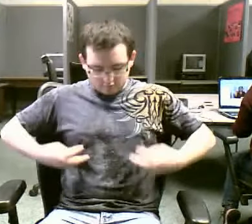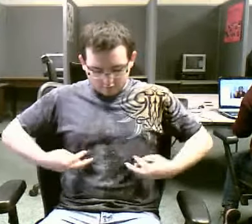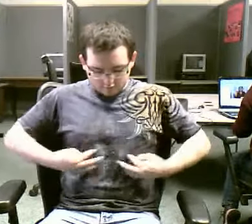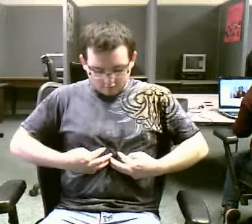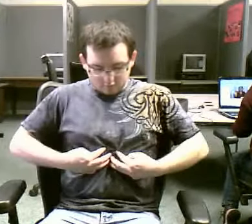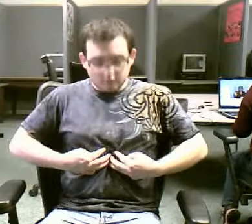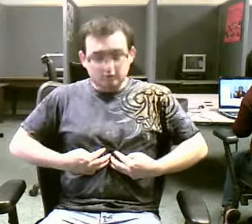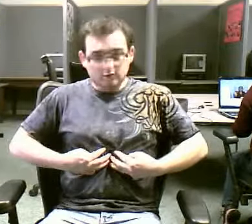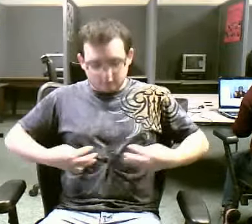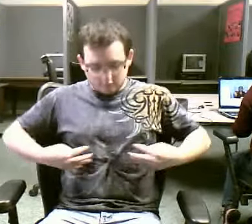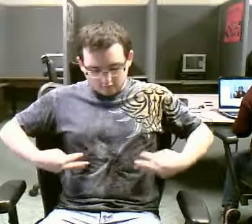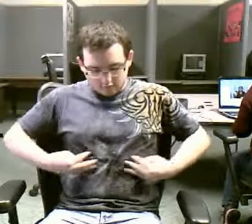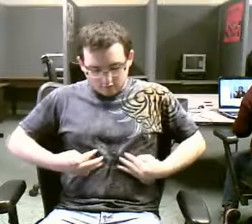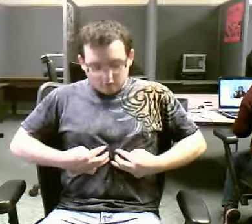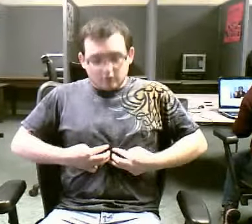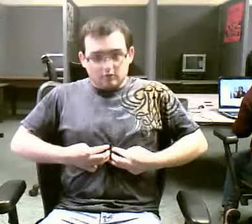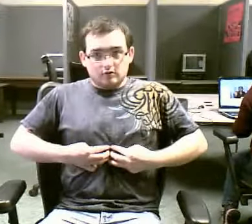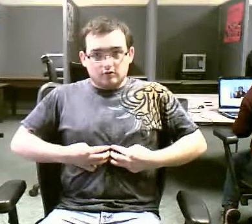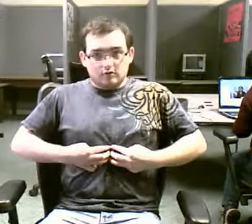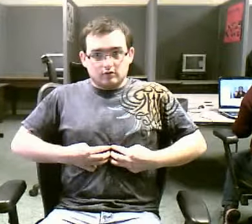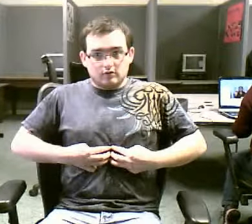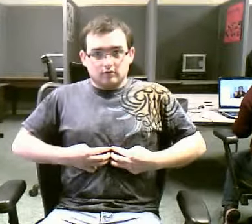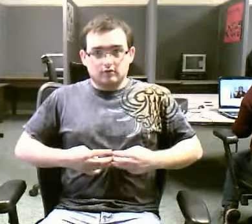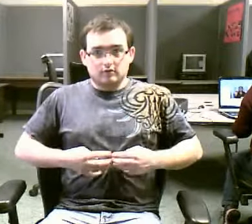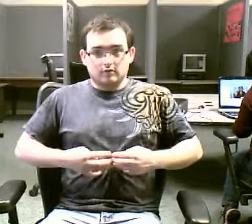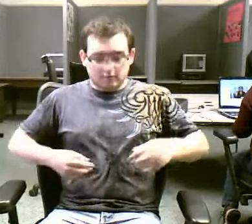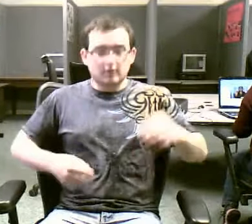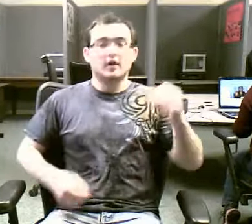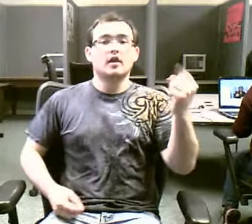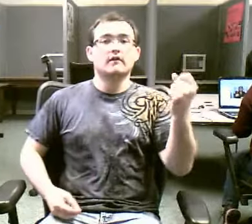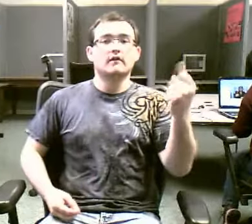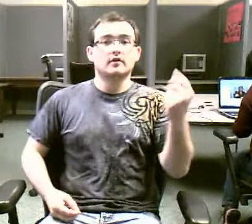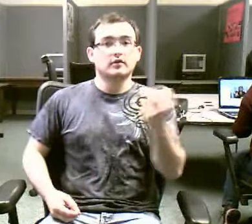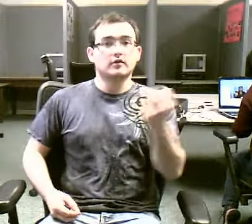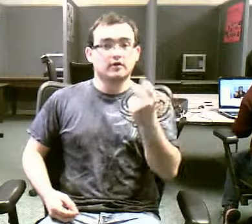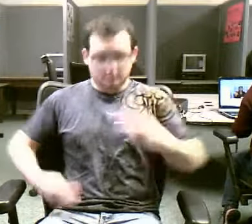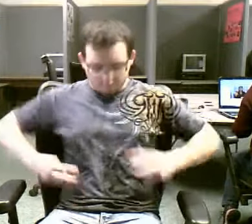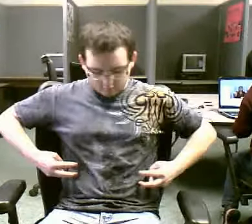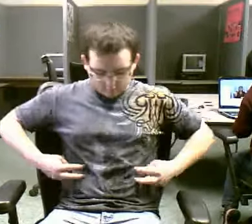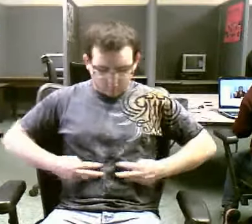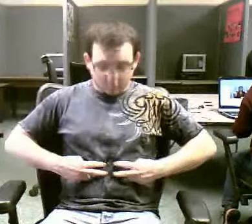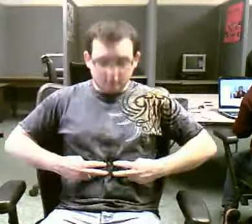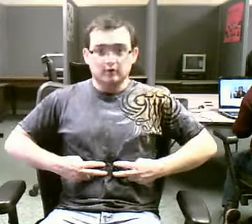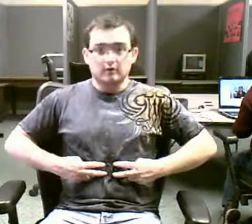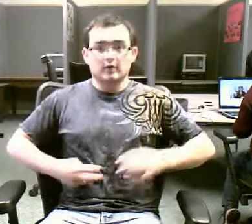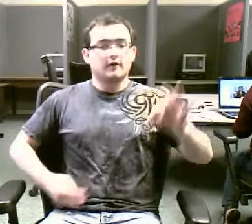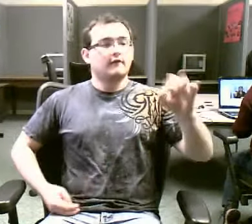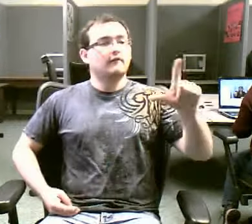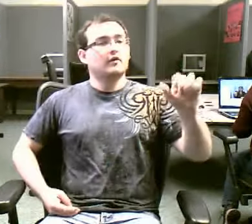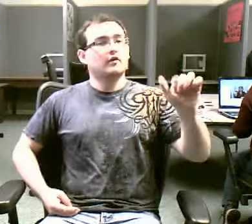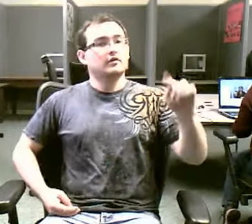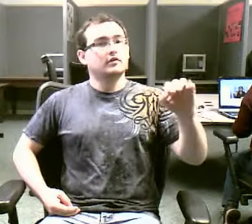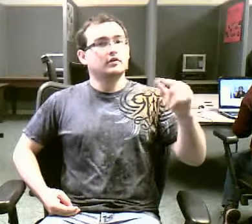Floating ribs. 11th and 12th pair of ribs are called as floating ribs as they are